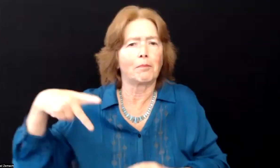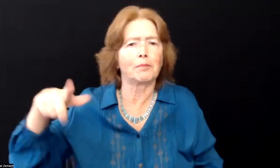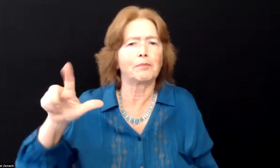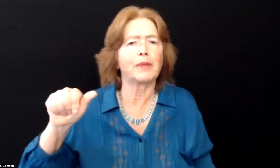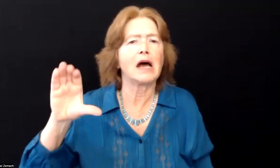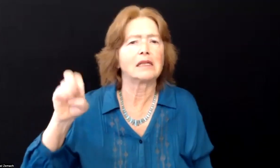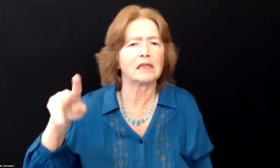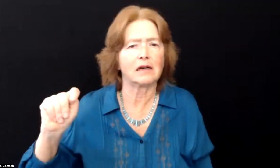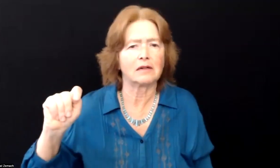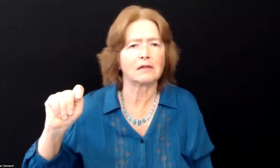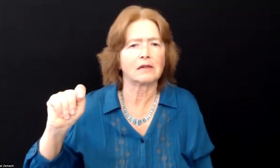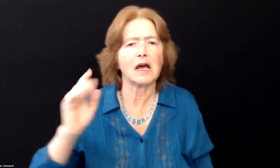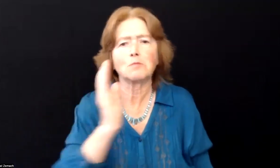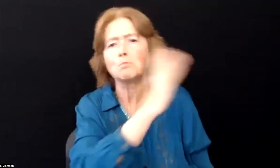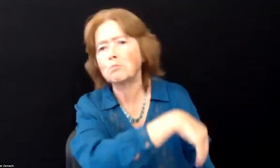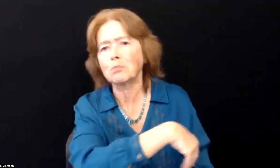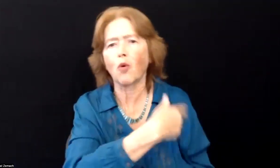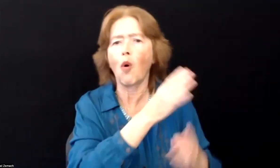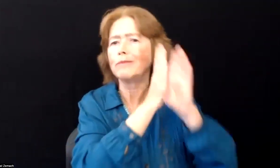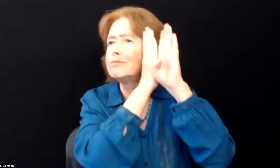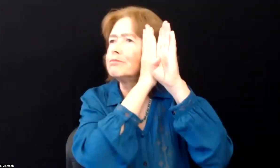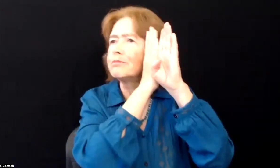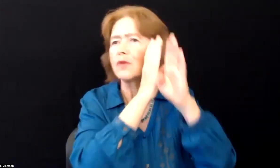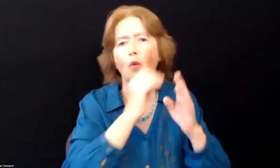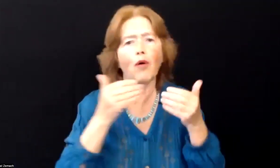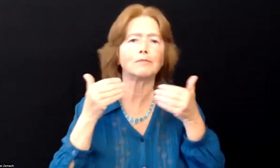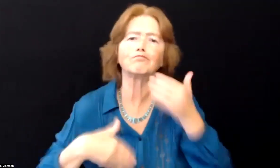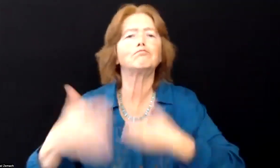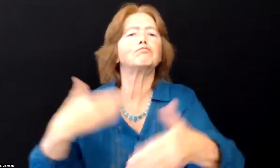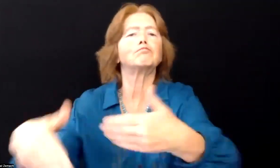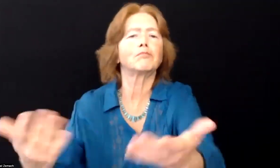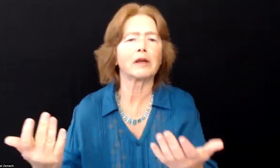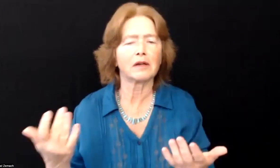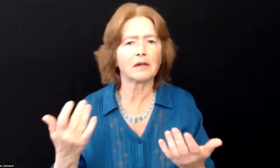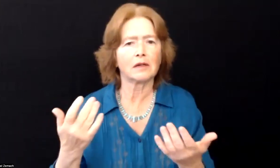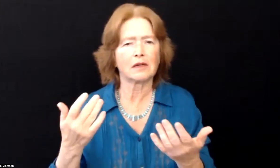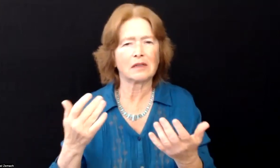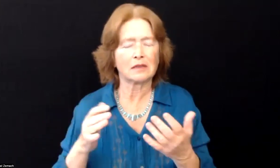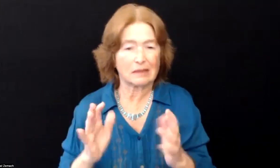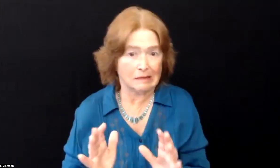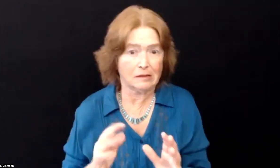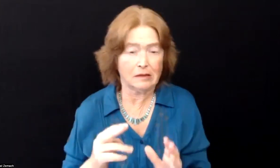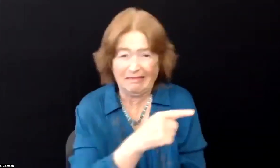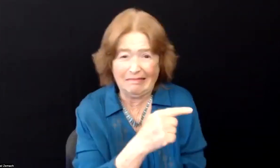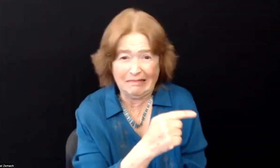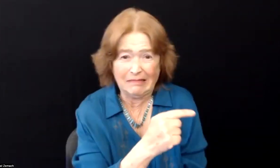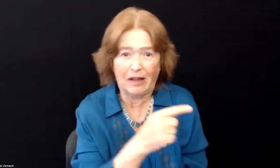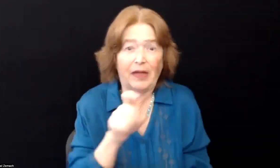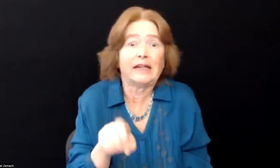complacent and not know what's going on in the local mainstream schools, because